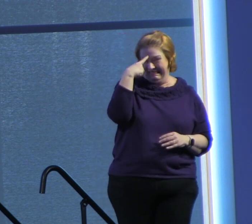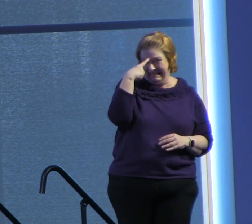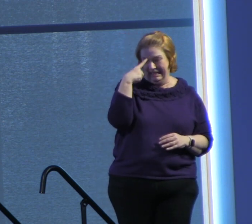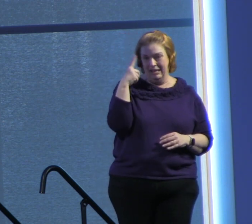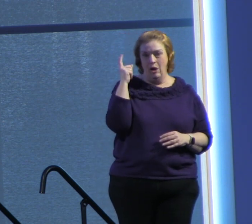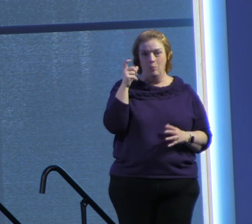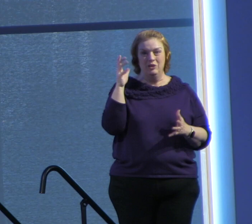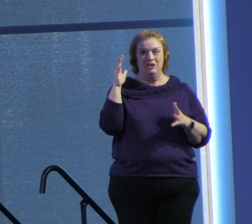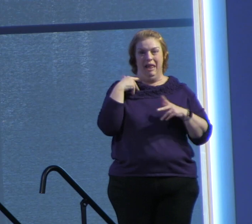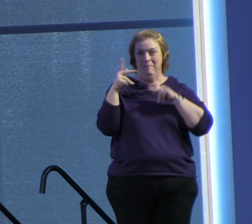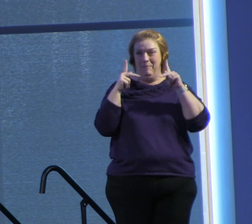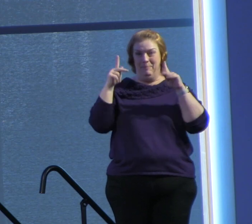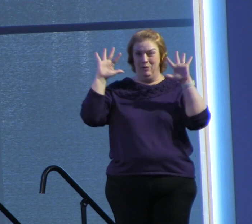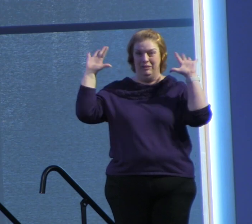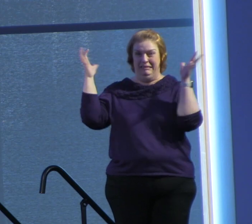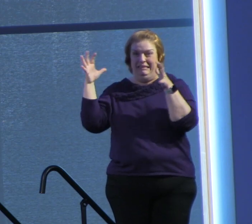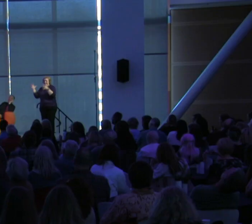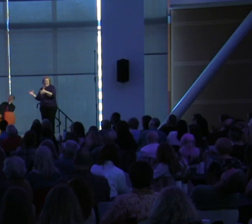bring a bunch of people